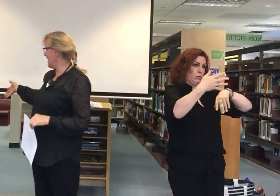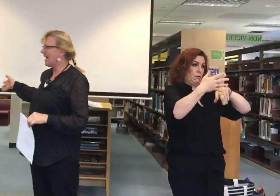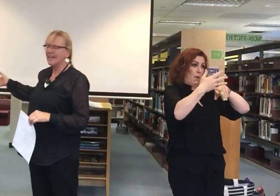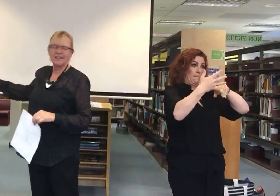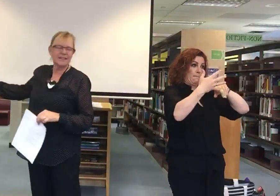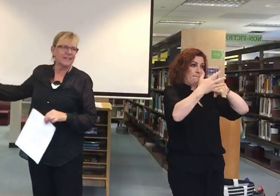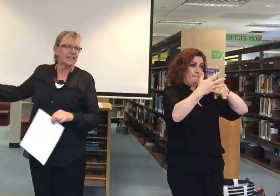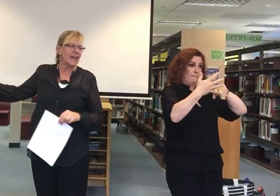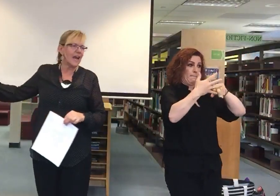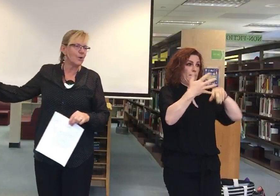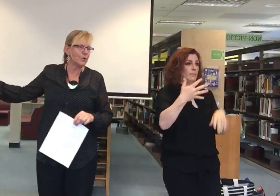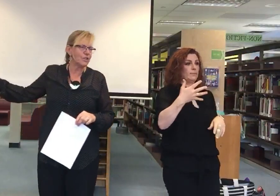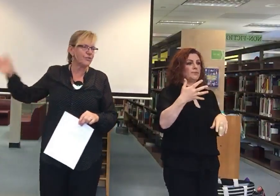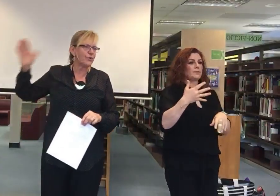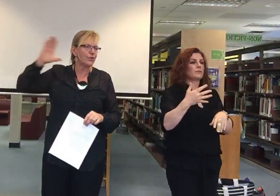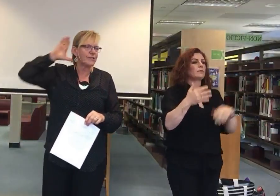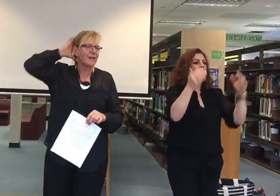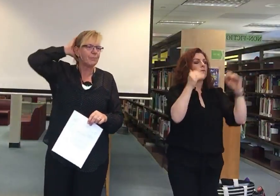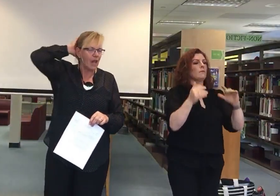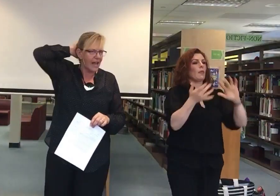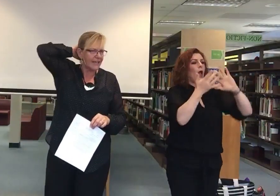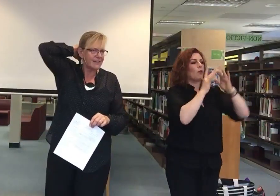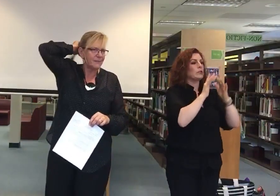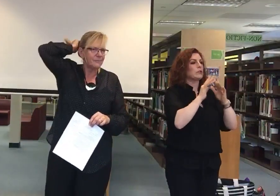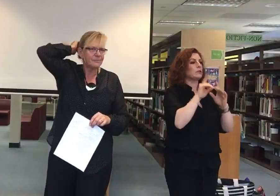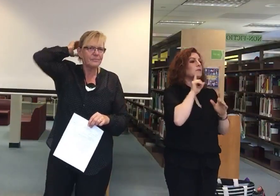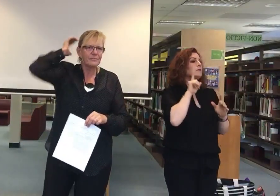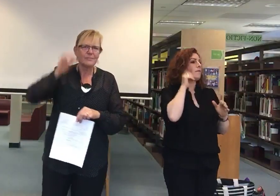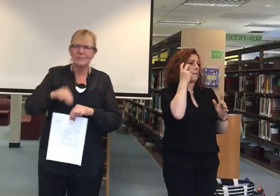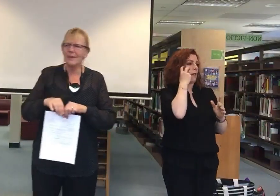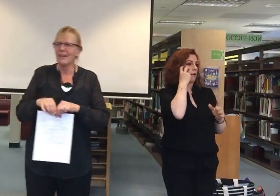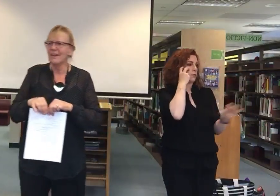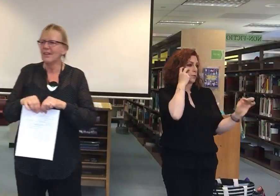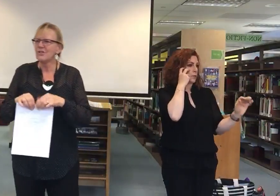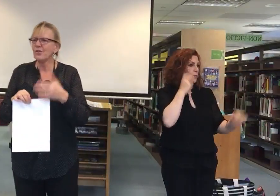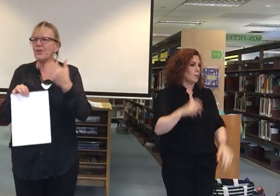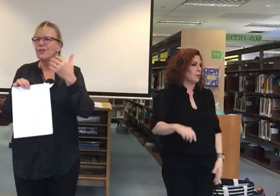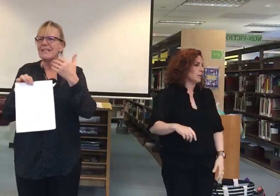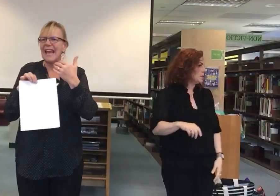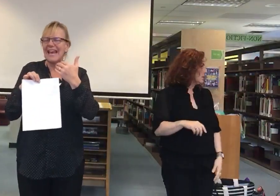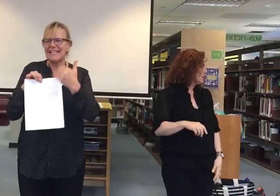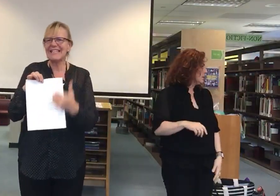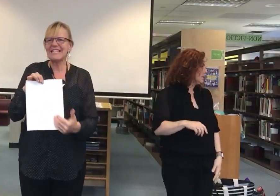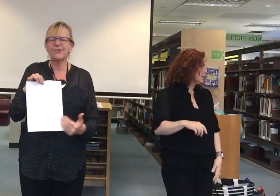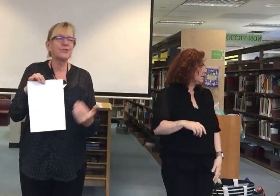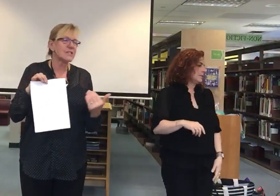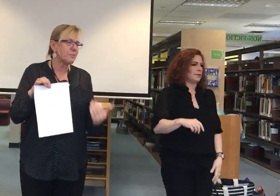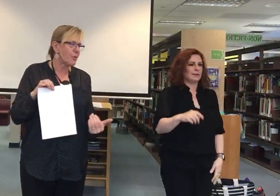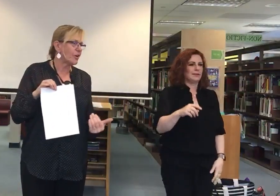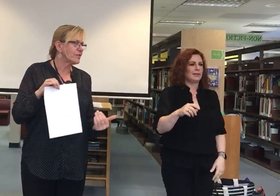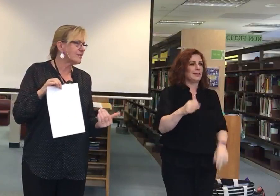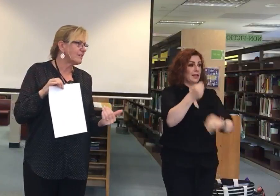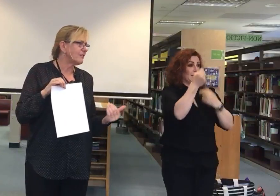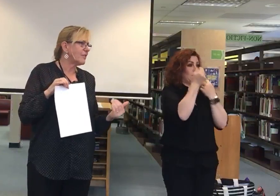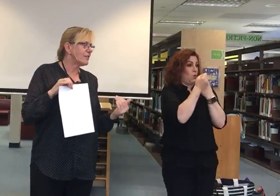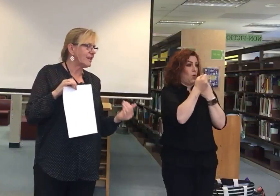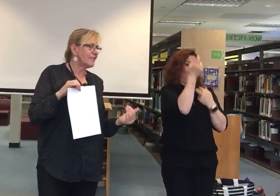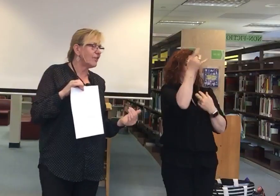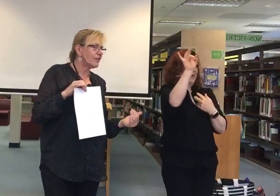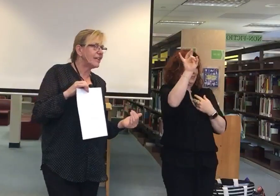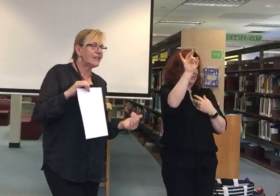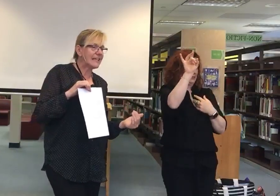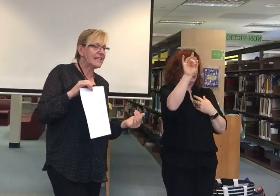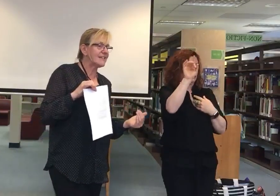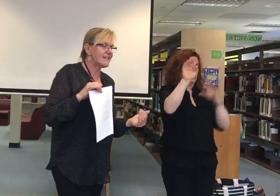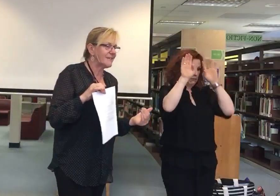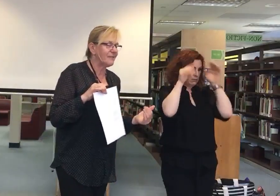is the outreach for deafblind. So there are 18 different supports for our deaf